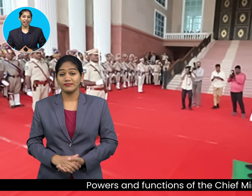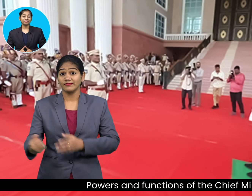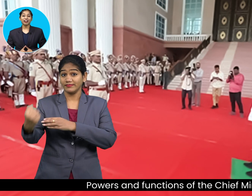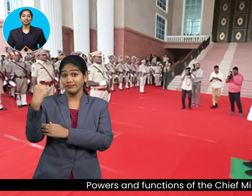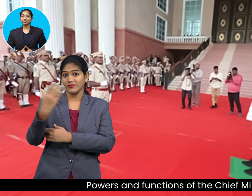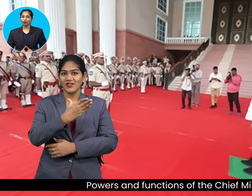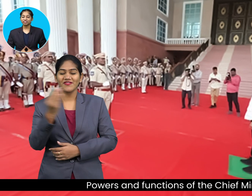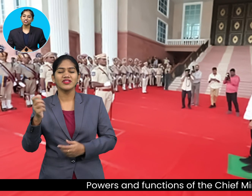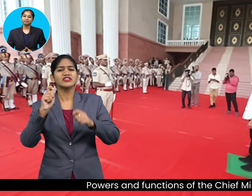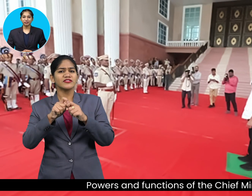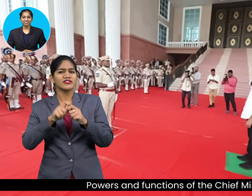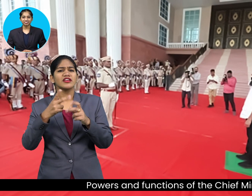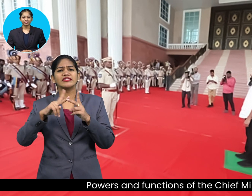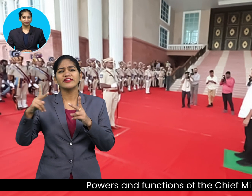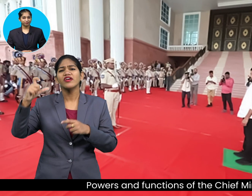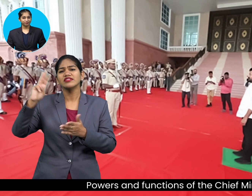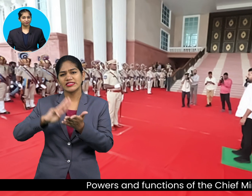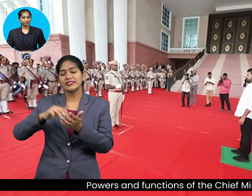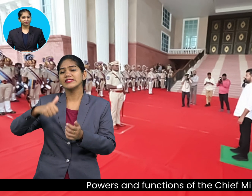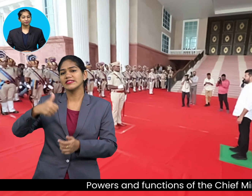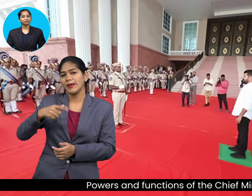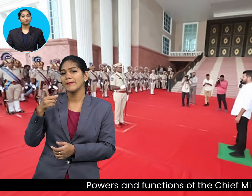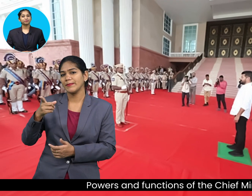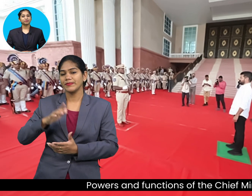Powers and functions of the chief minister.